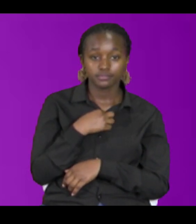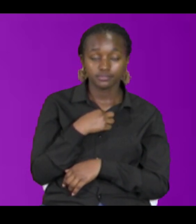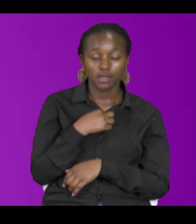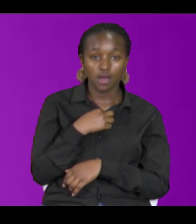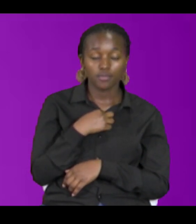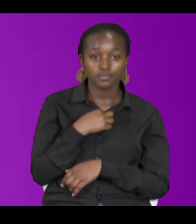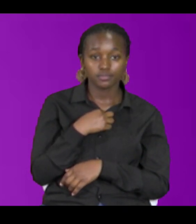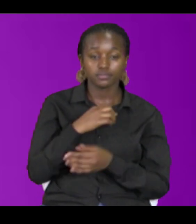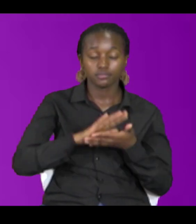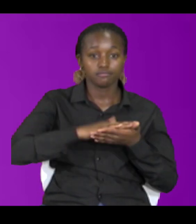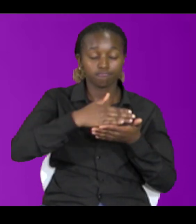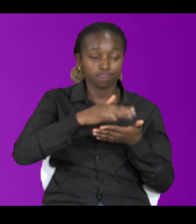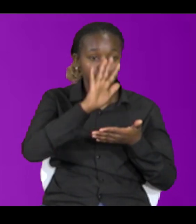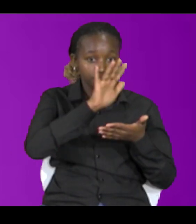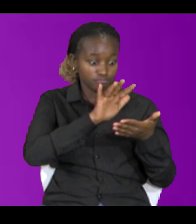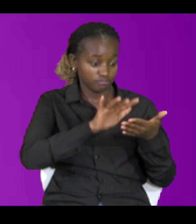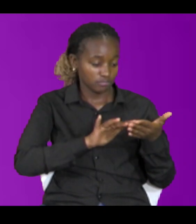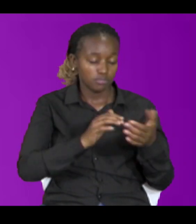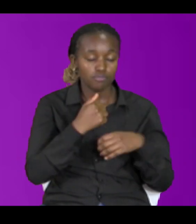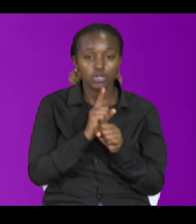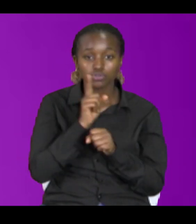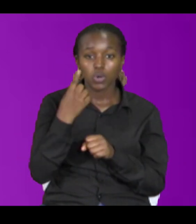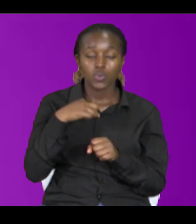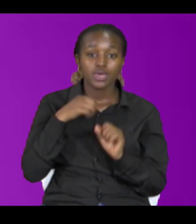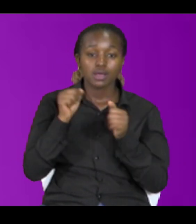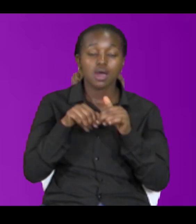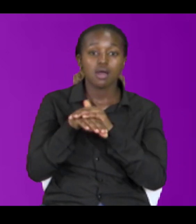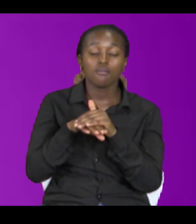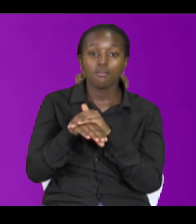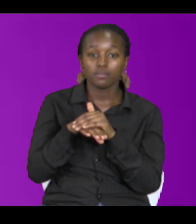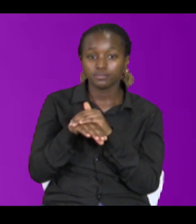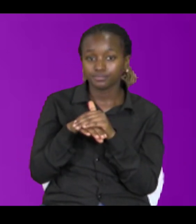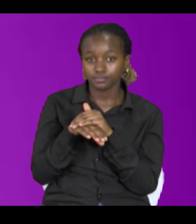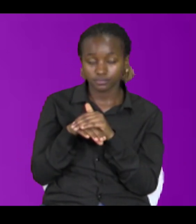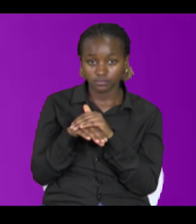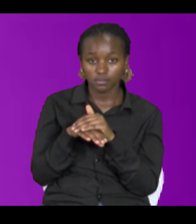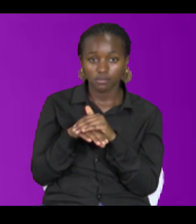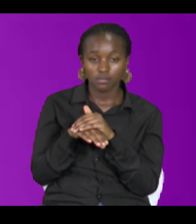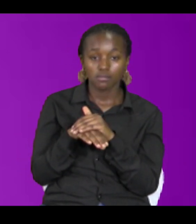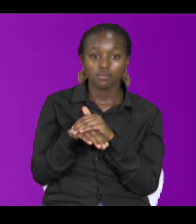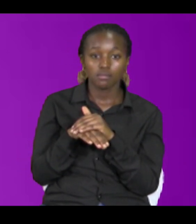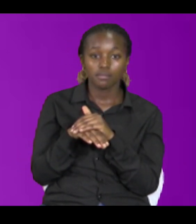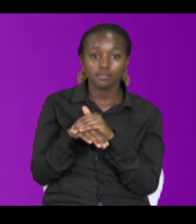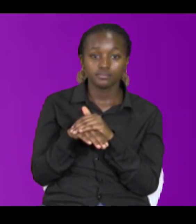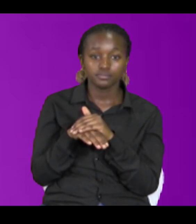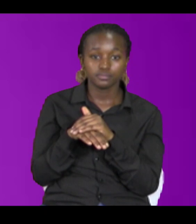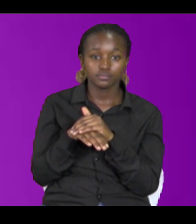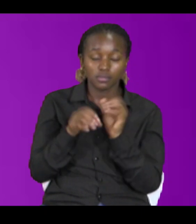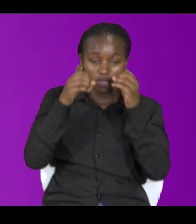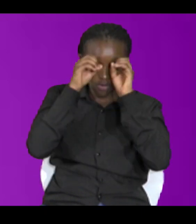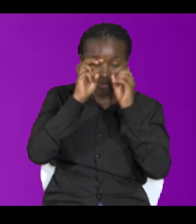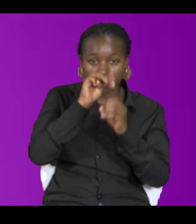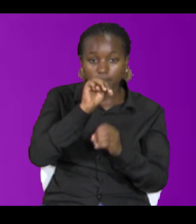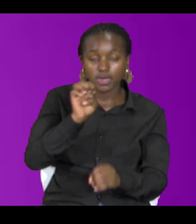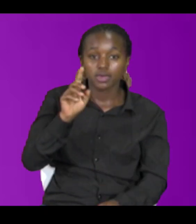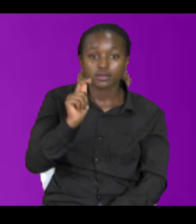that we are able to access uh, the Google Meet